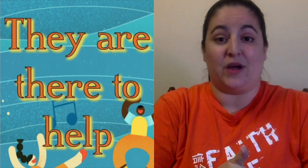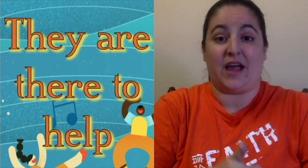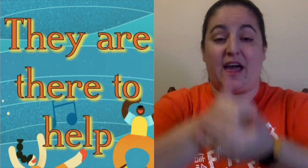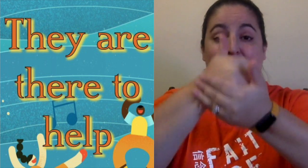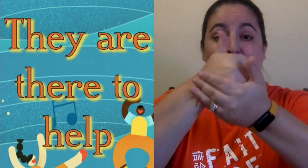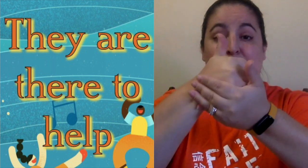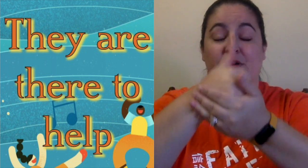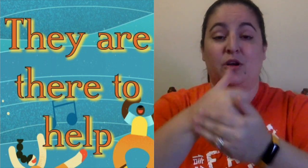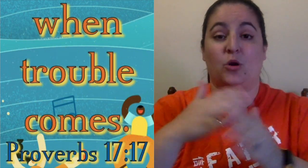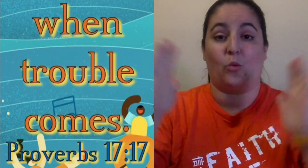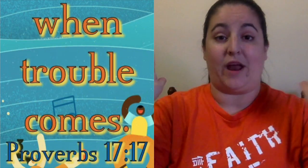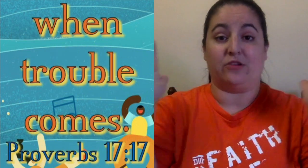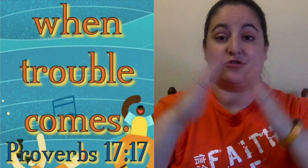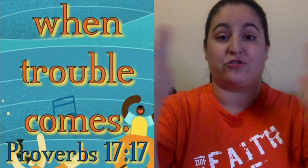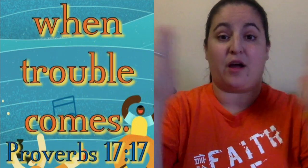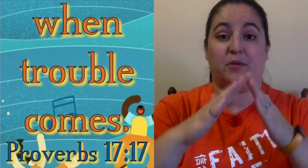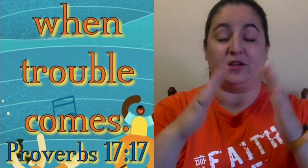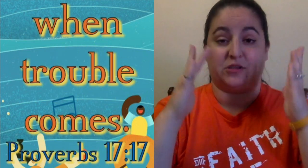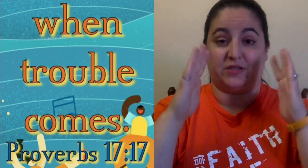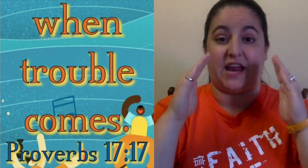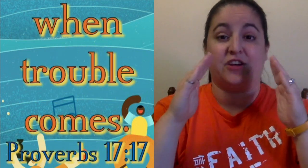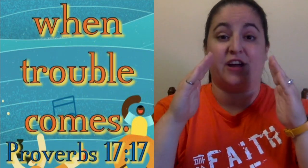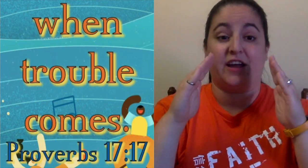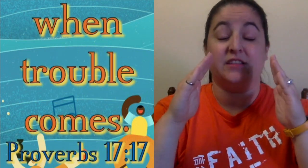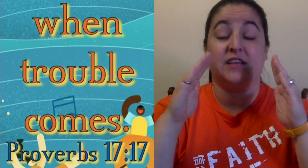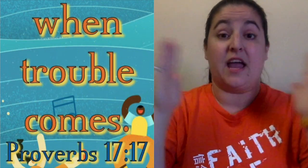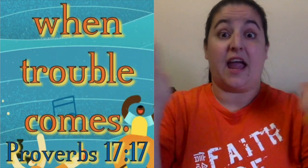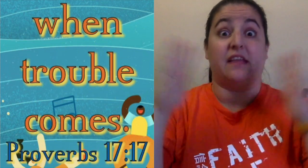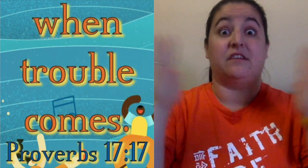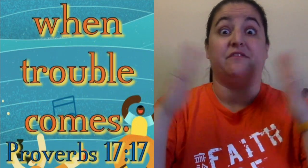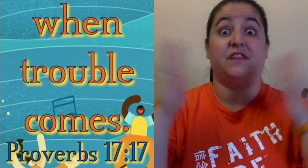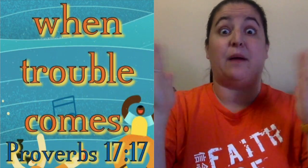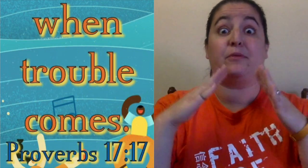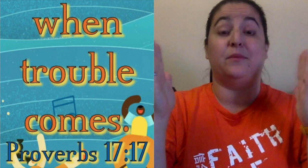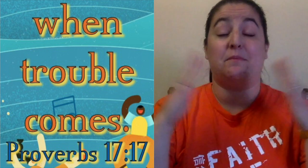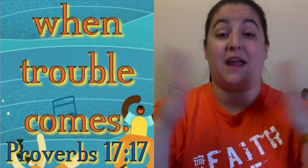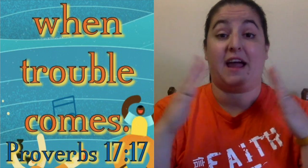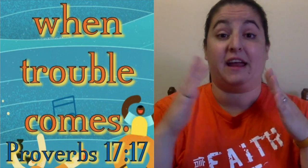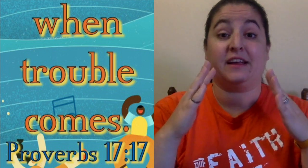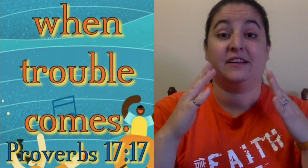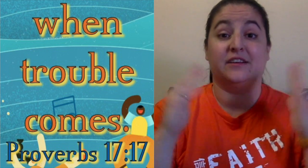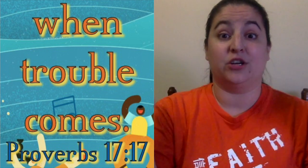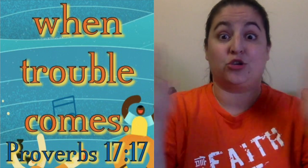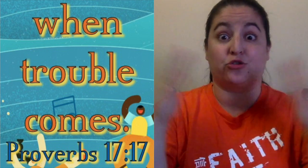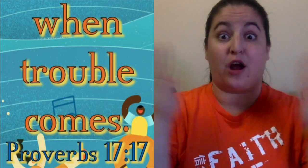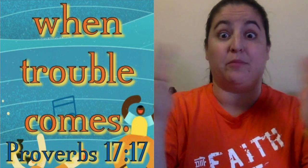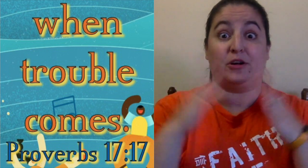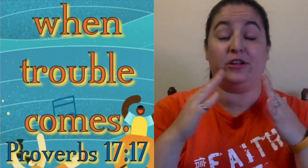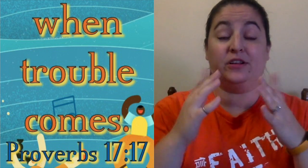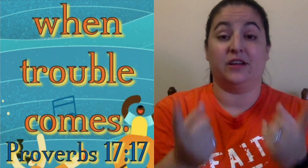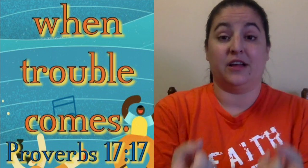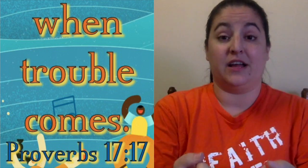place, to help. So make a thumbs up, set it in your palm, and pull the whole stack